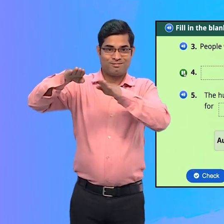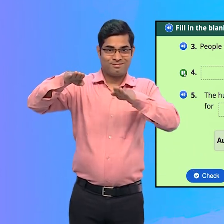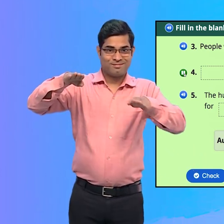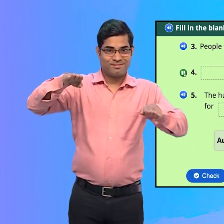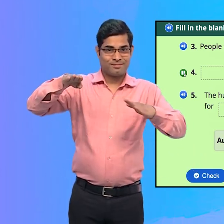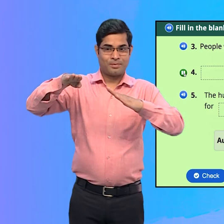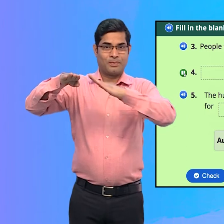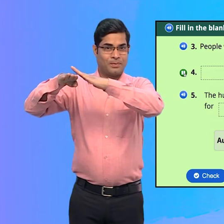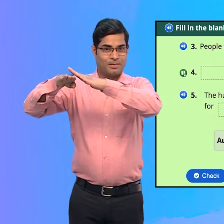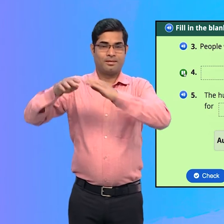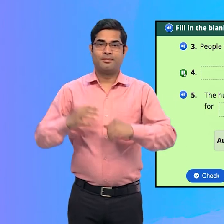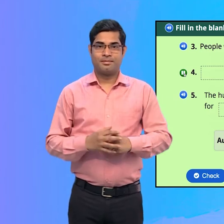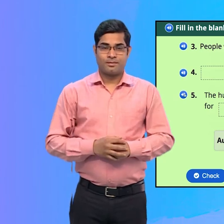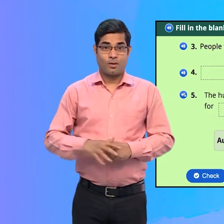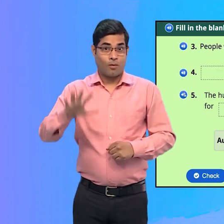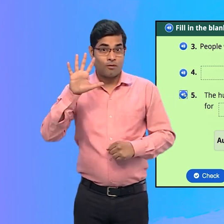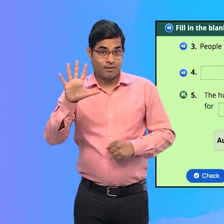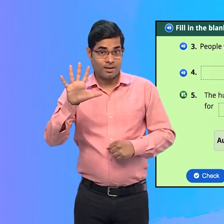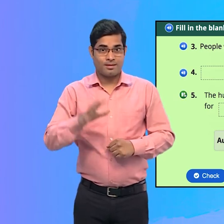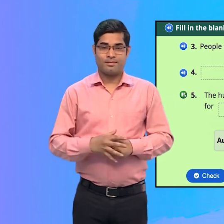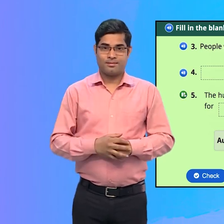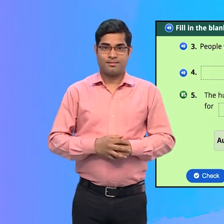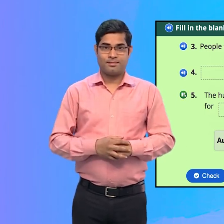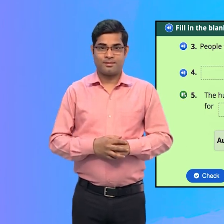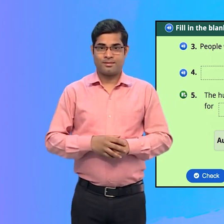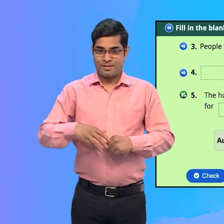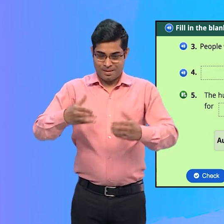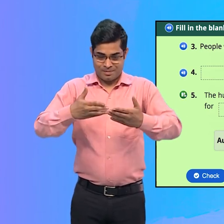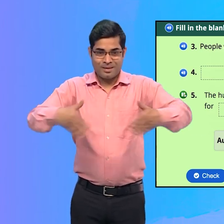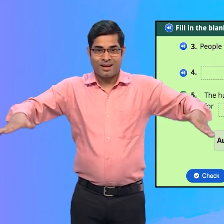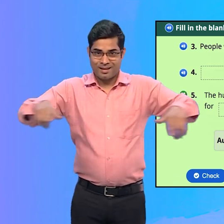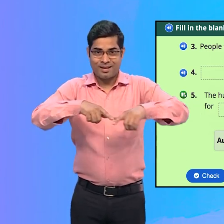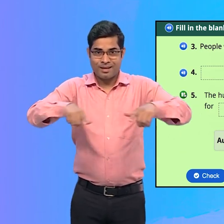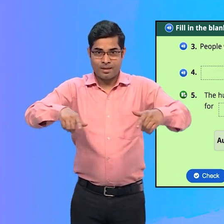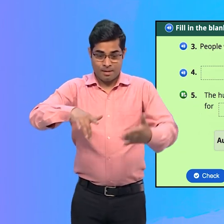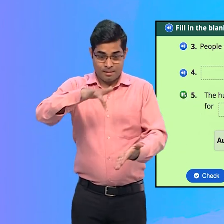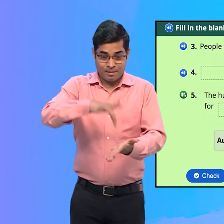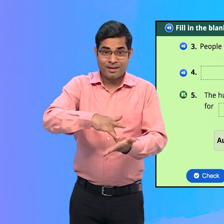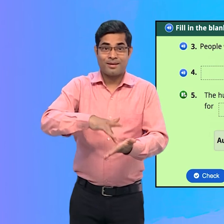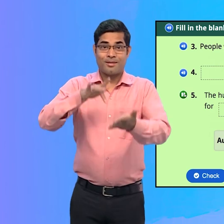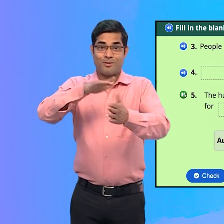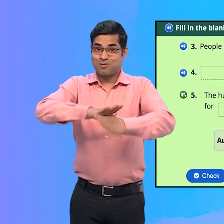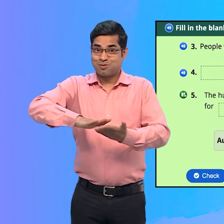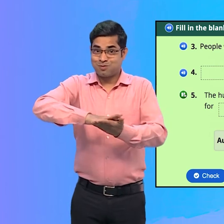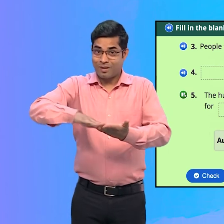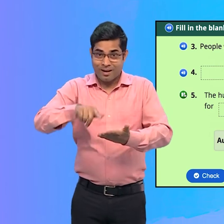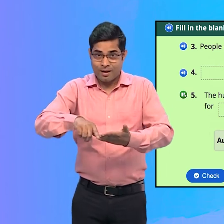Foldable ramps. 5. The huge empty space marked with stickers